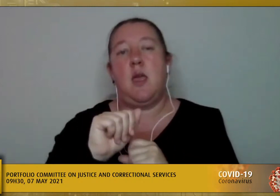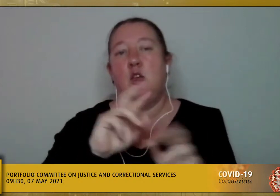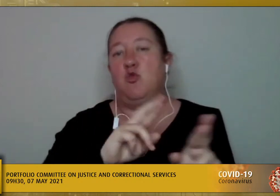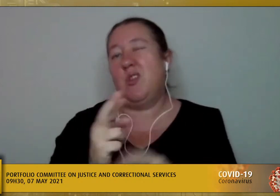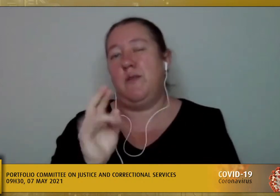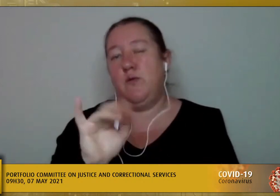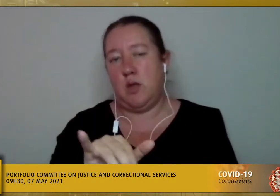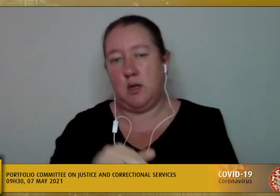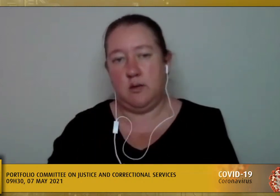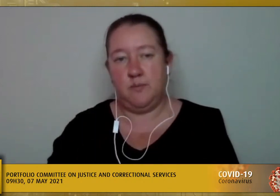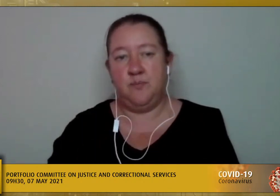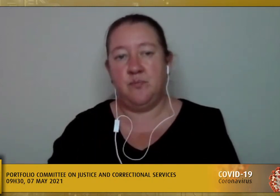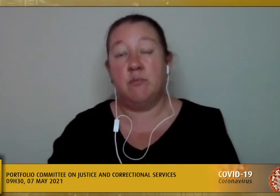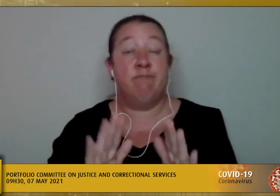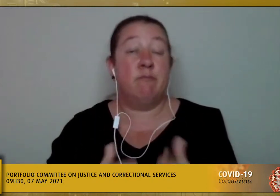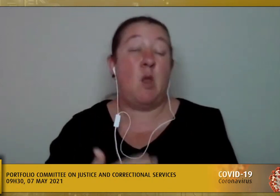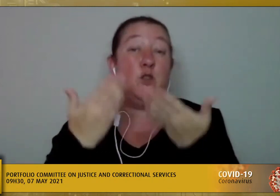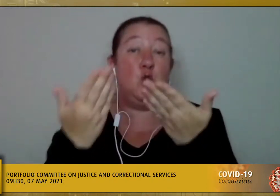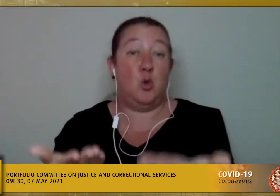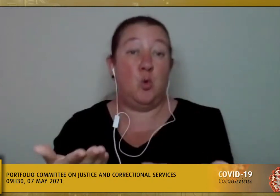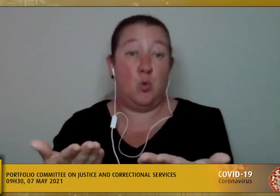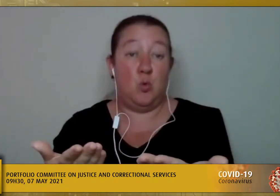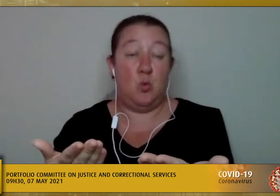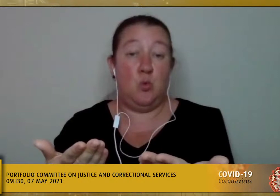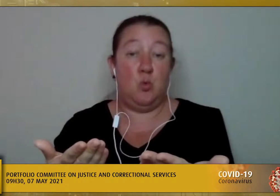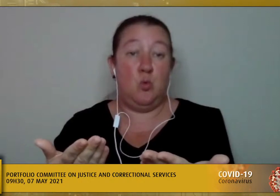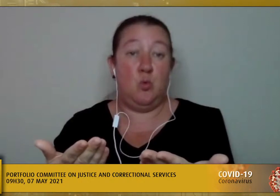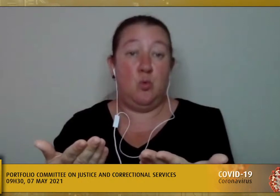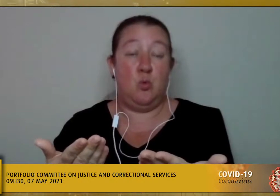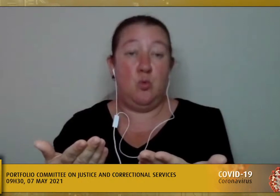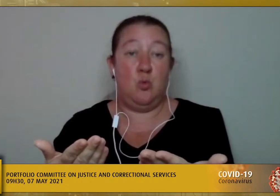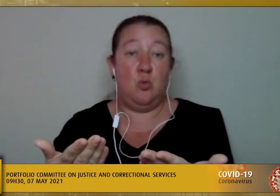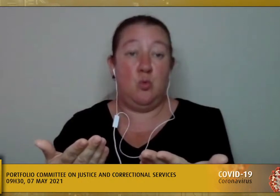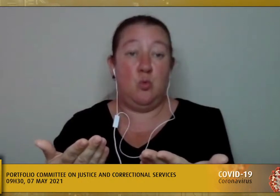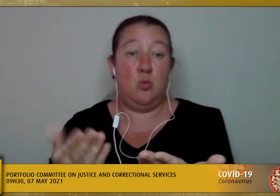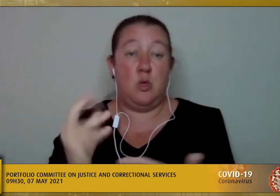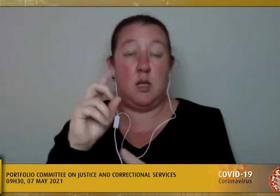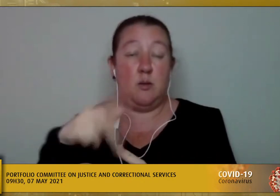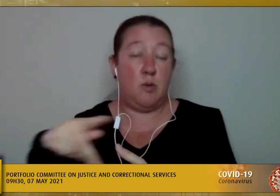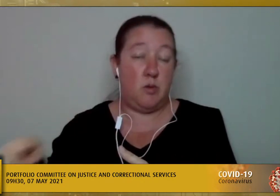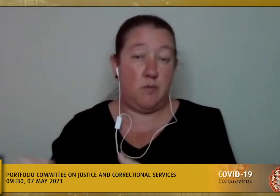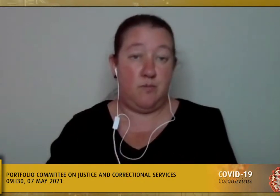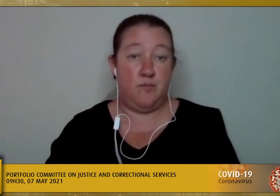project over to you and ntpp